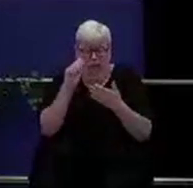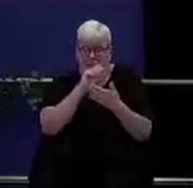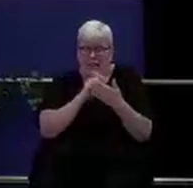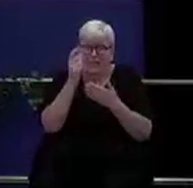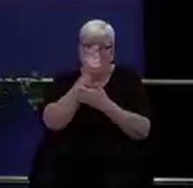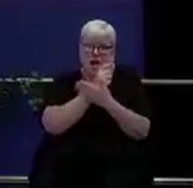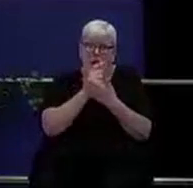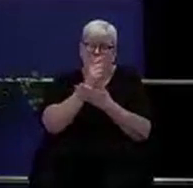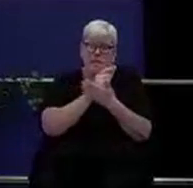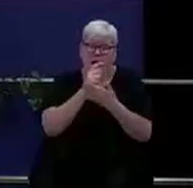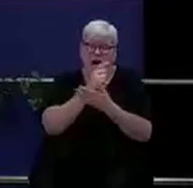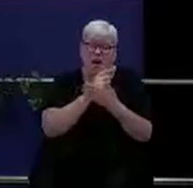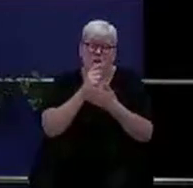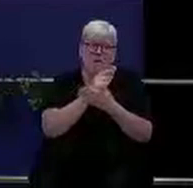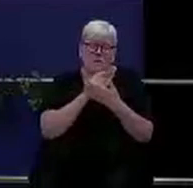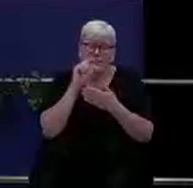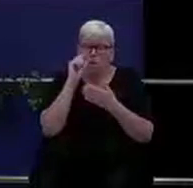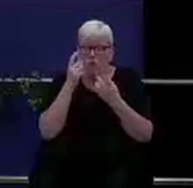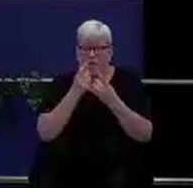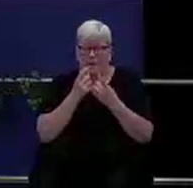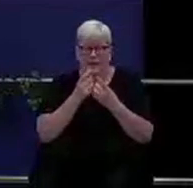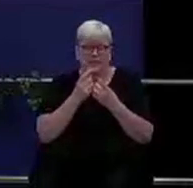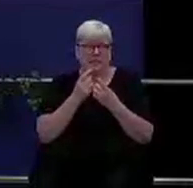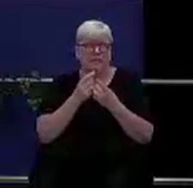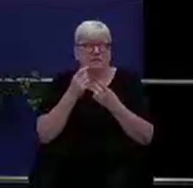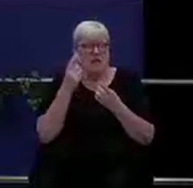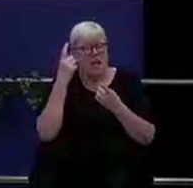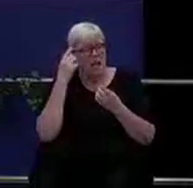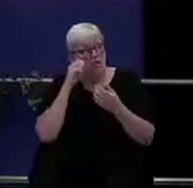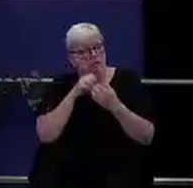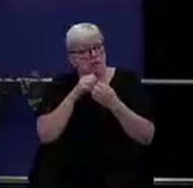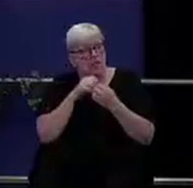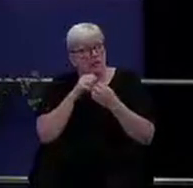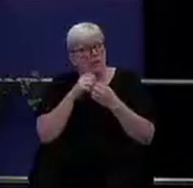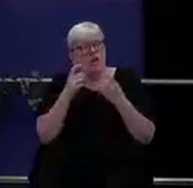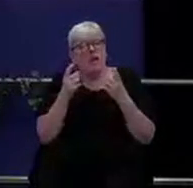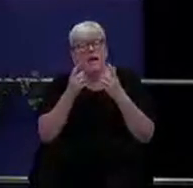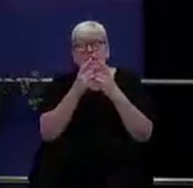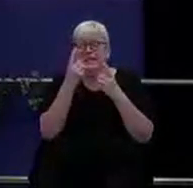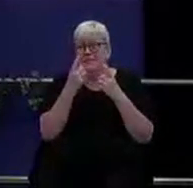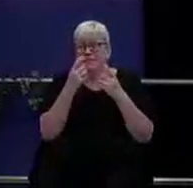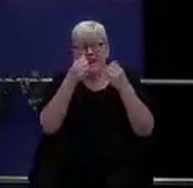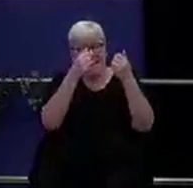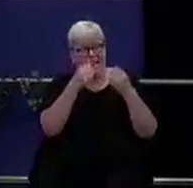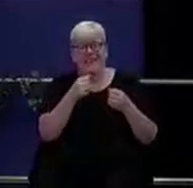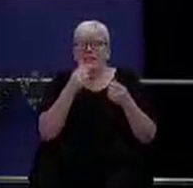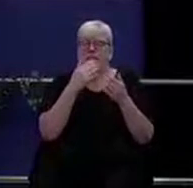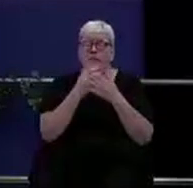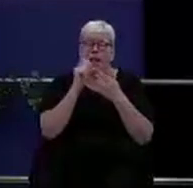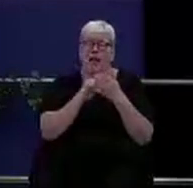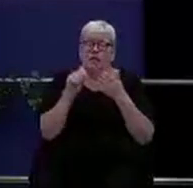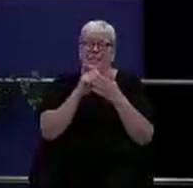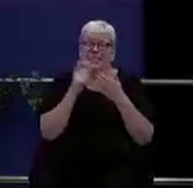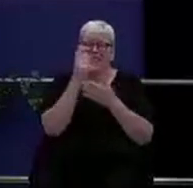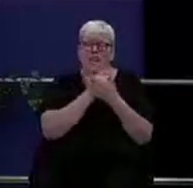fact, I remember when I was writing my corvus, I bumped into somebody who said, oh, what's he doing? And I said, oh, I'm writing a book about